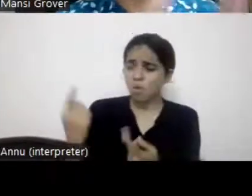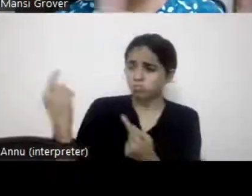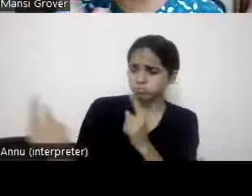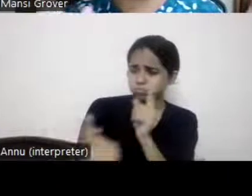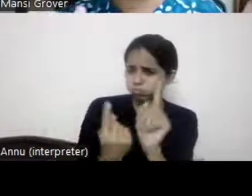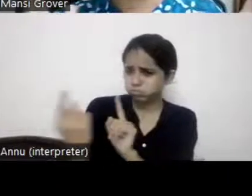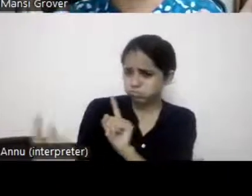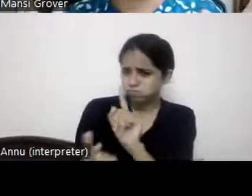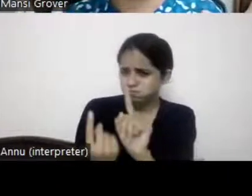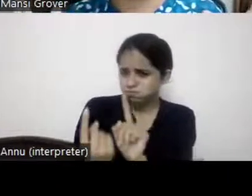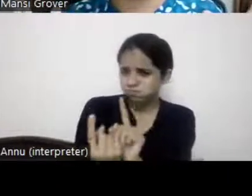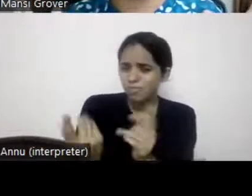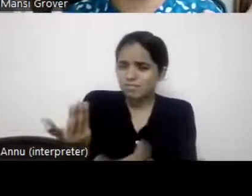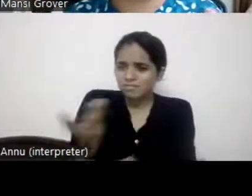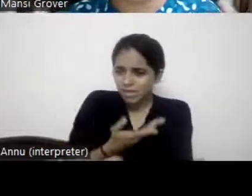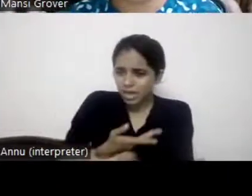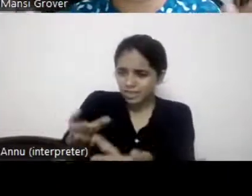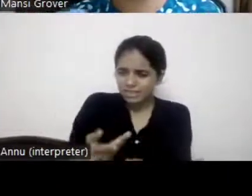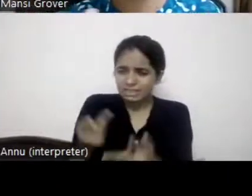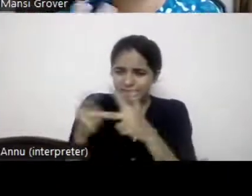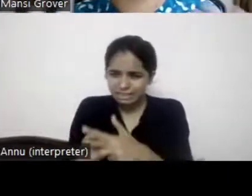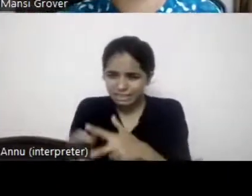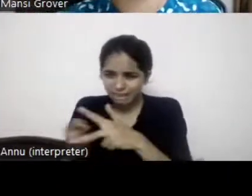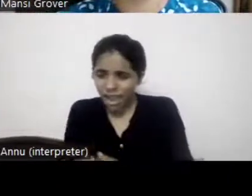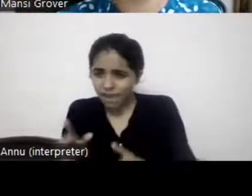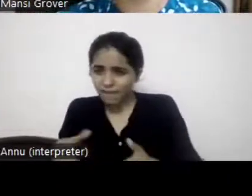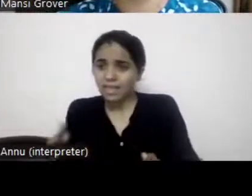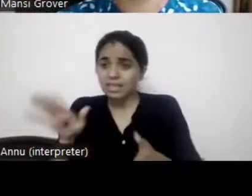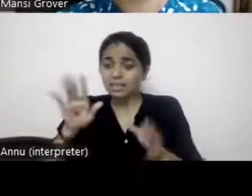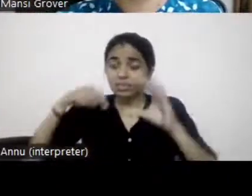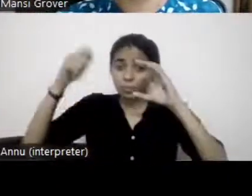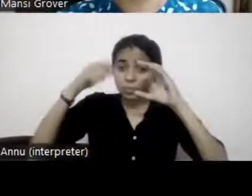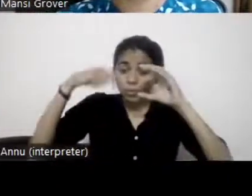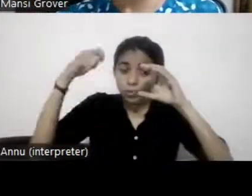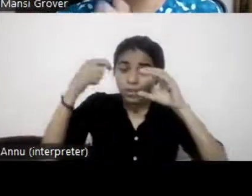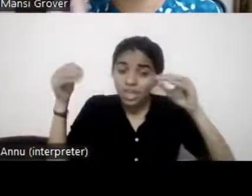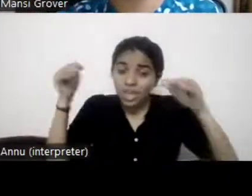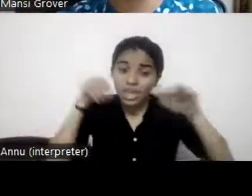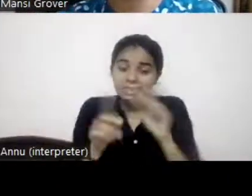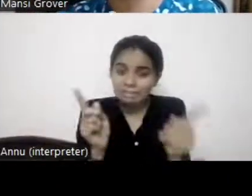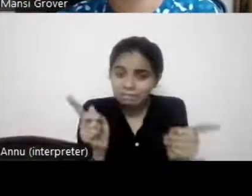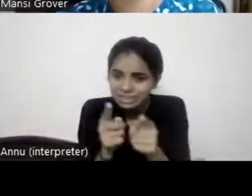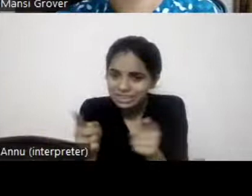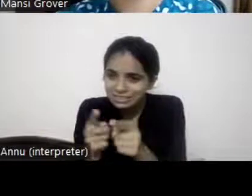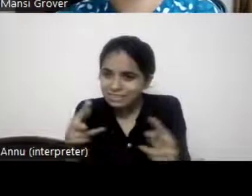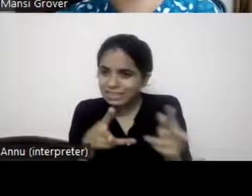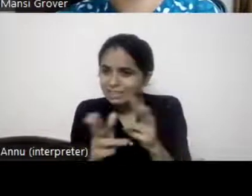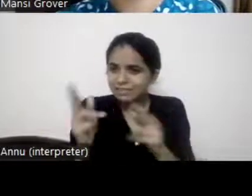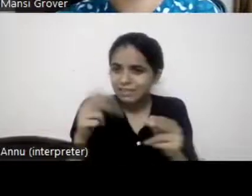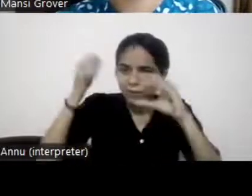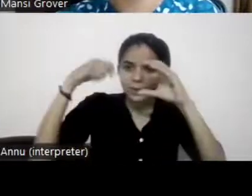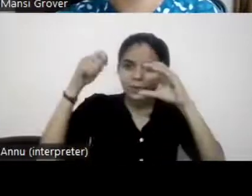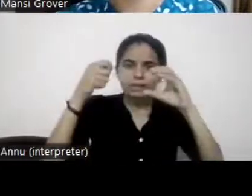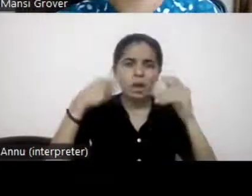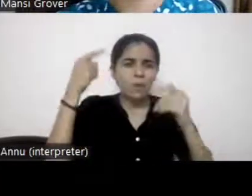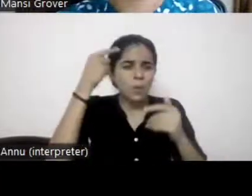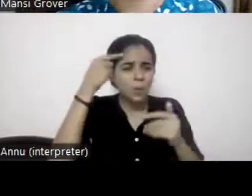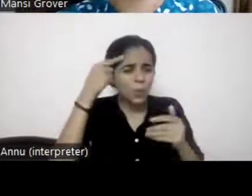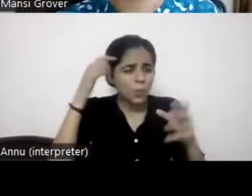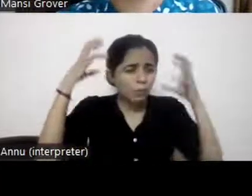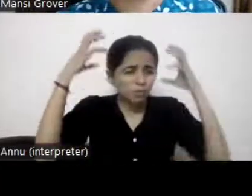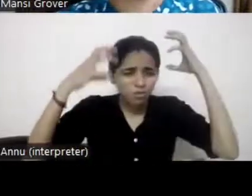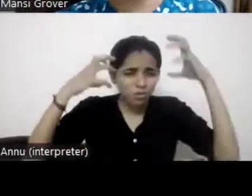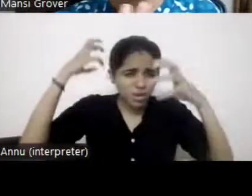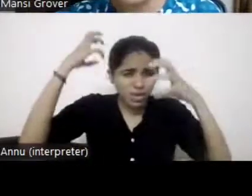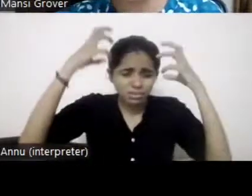scene how, this scene has been created of this scene of anxiety between the two